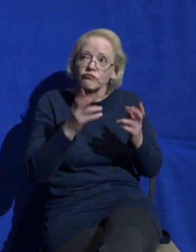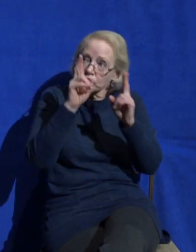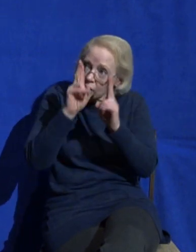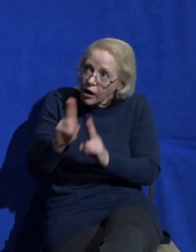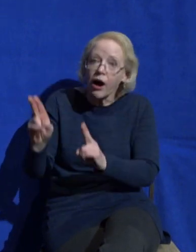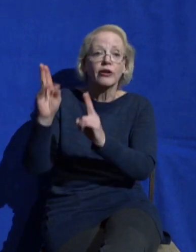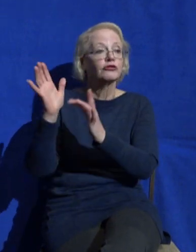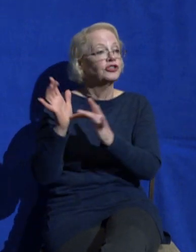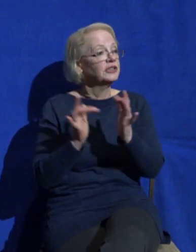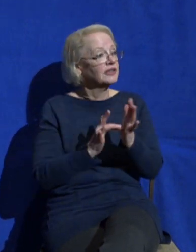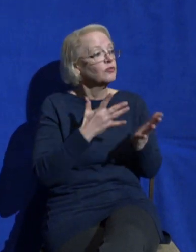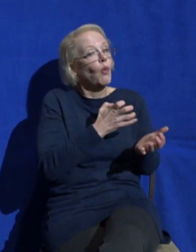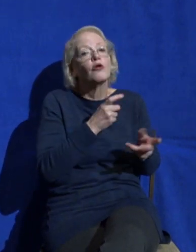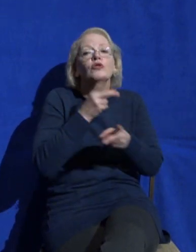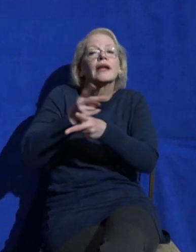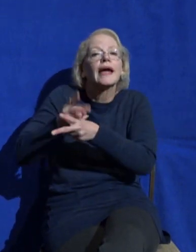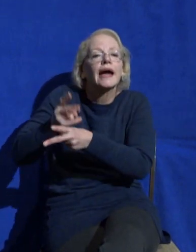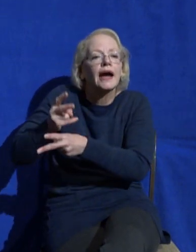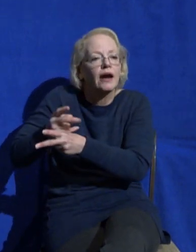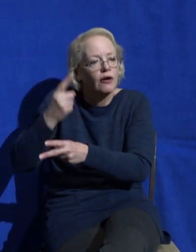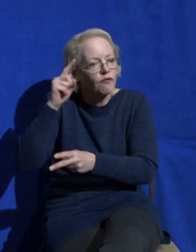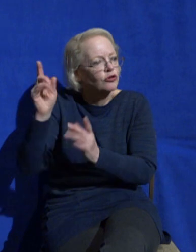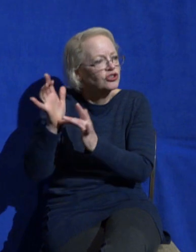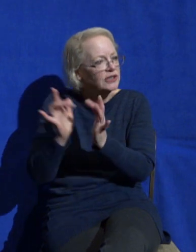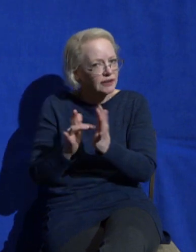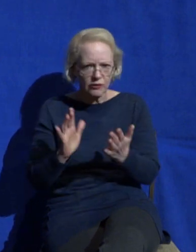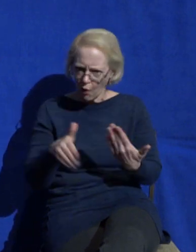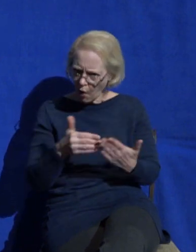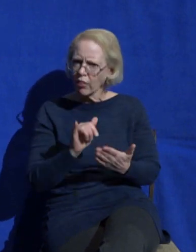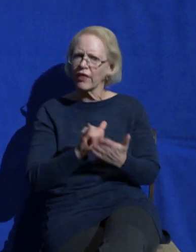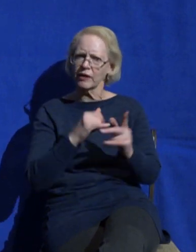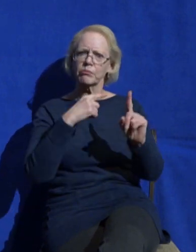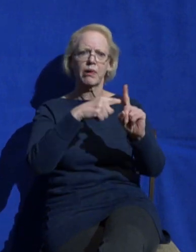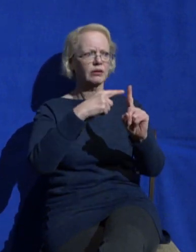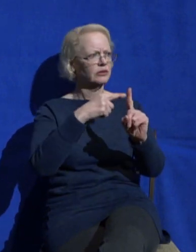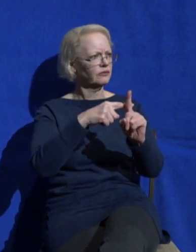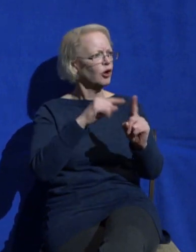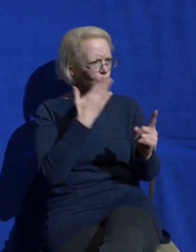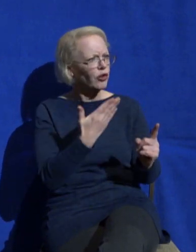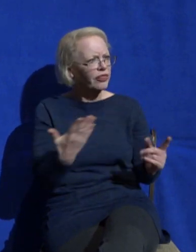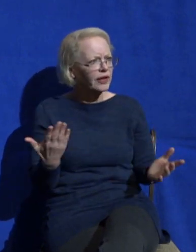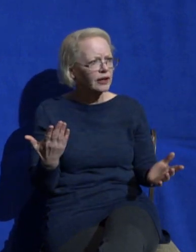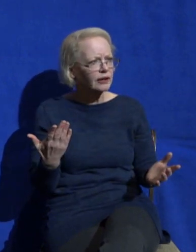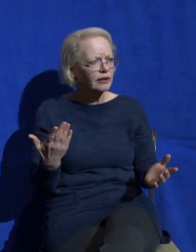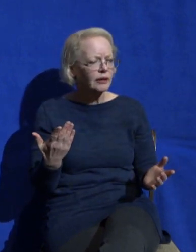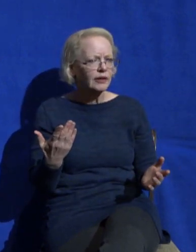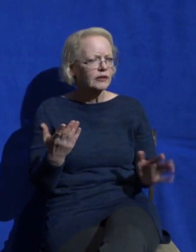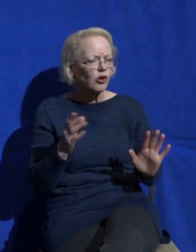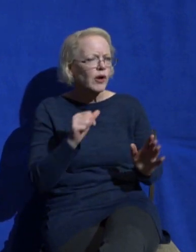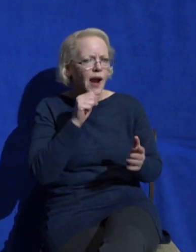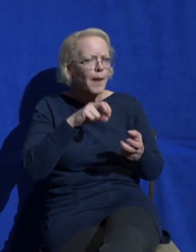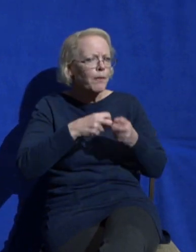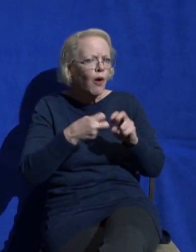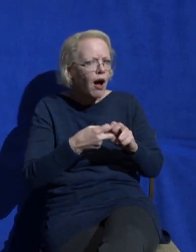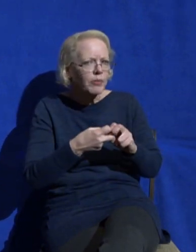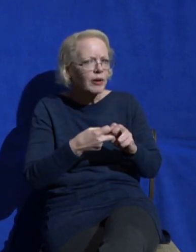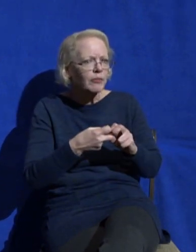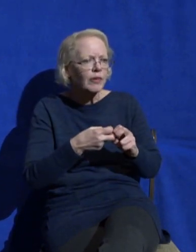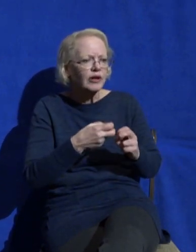and cared for. These are all good things. And the problem isn't that she's serving Jesus. The problem is that she